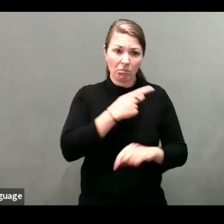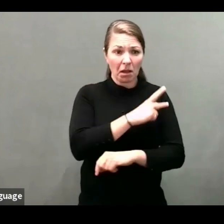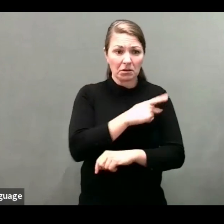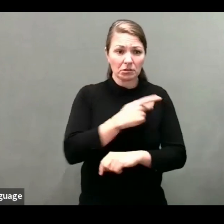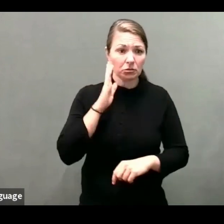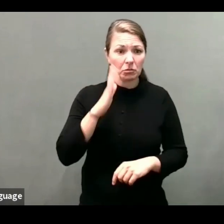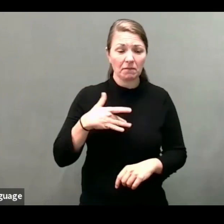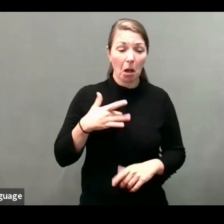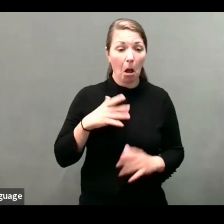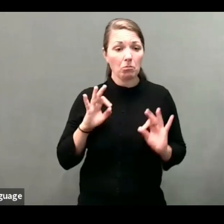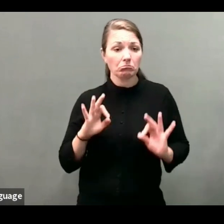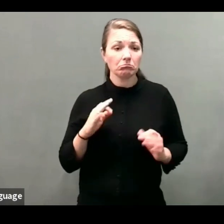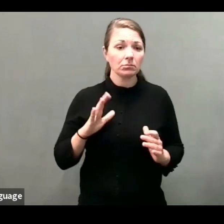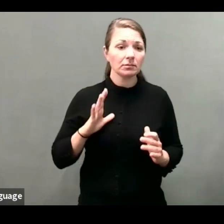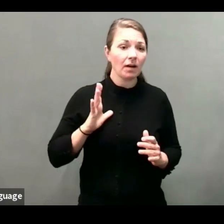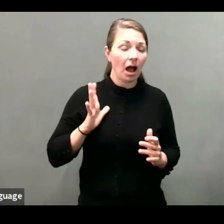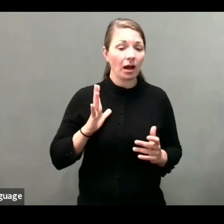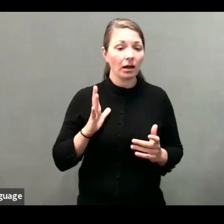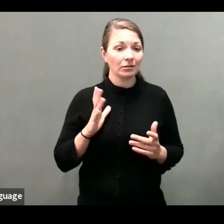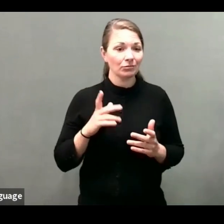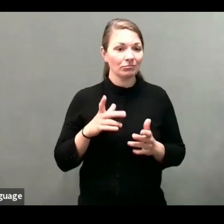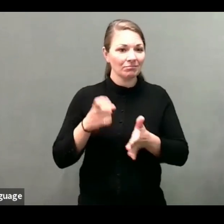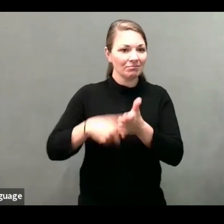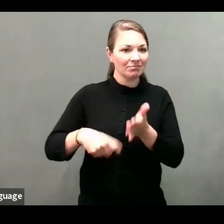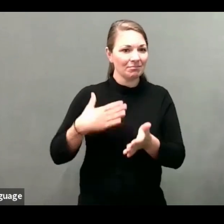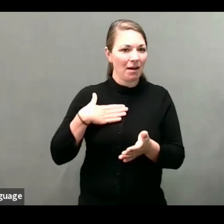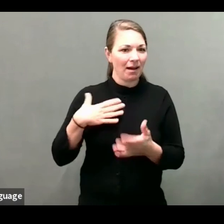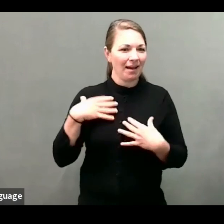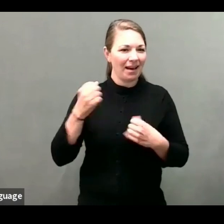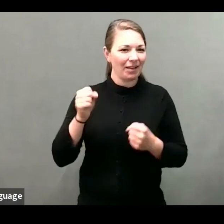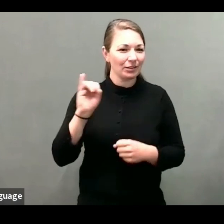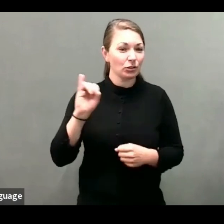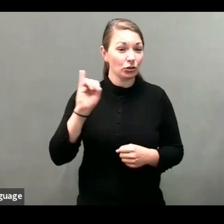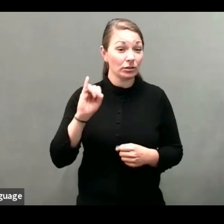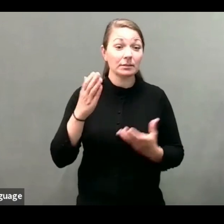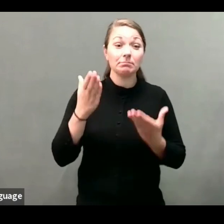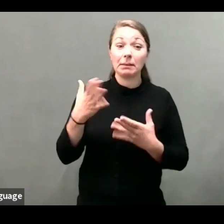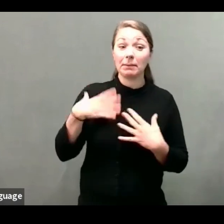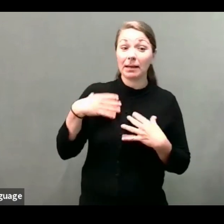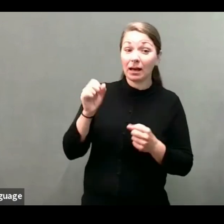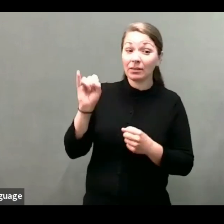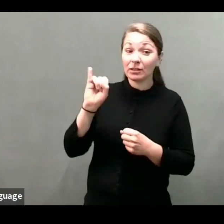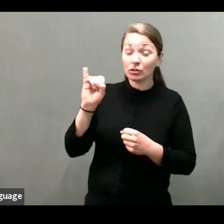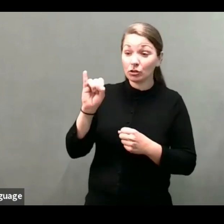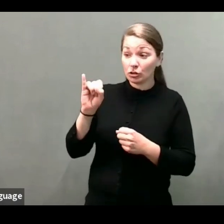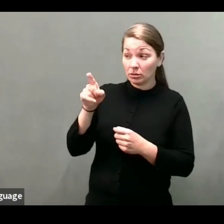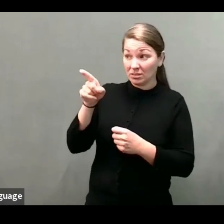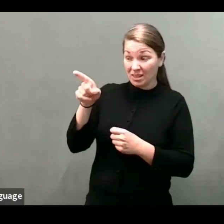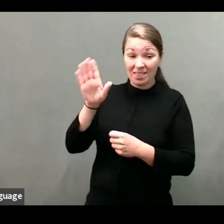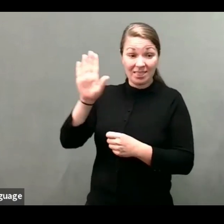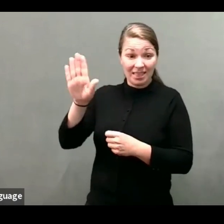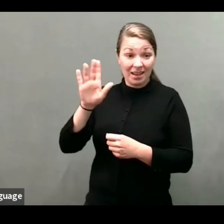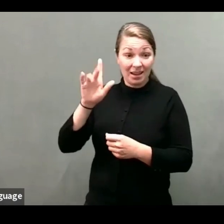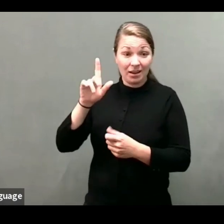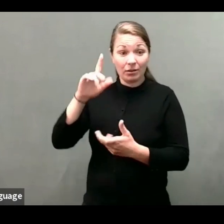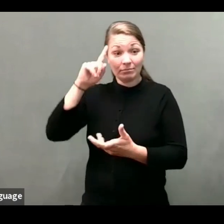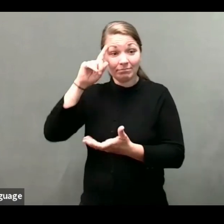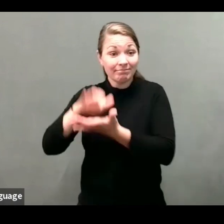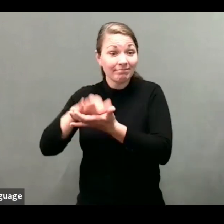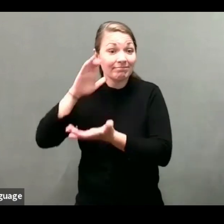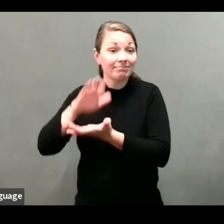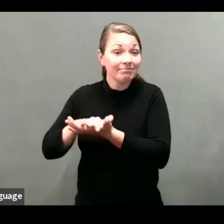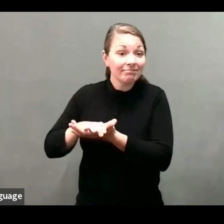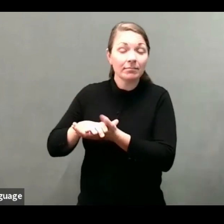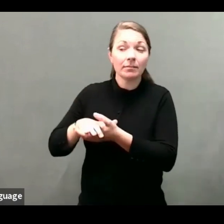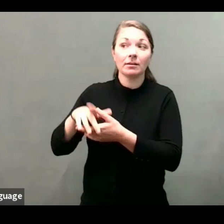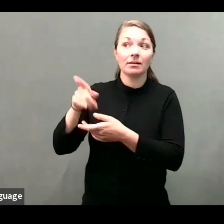insurance, possibly because maybe they have health insurance through a spouse or a parent that they don't want to know about the assault.